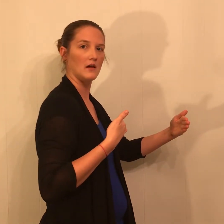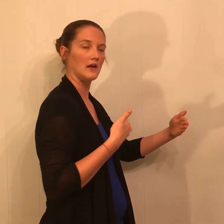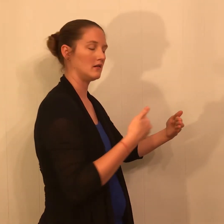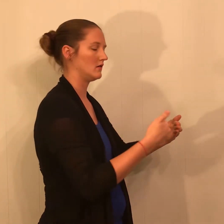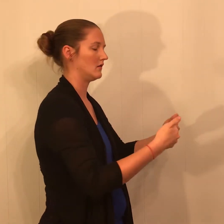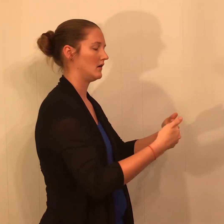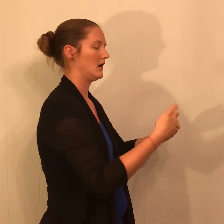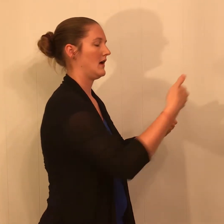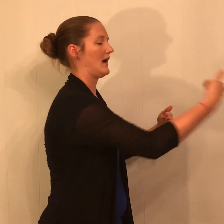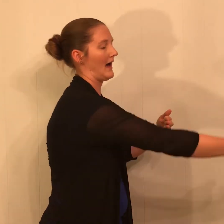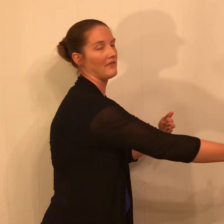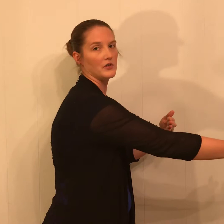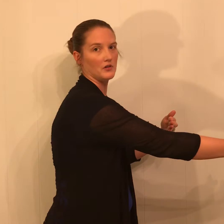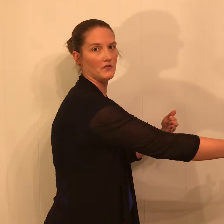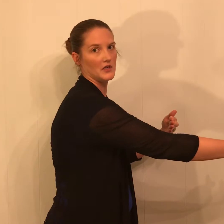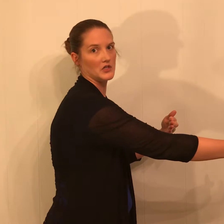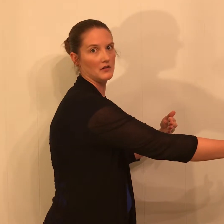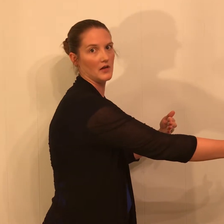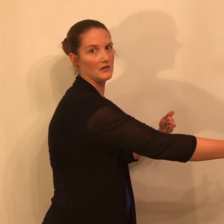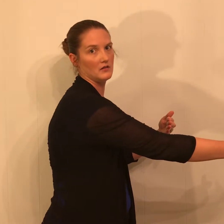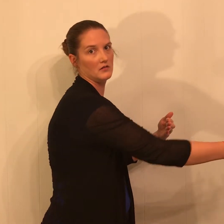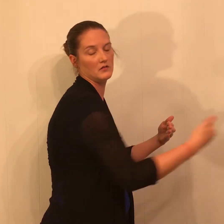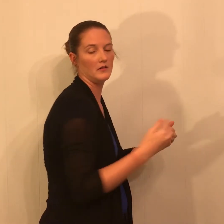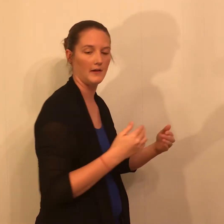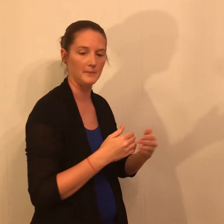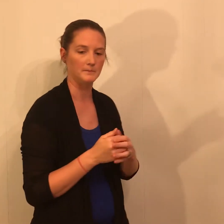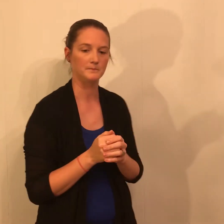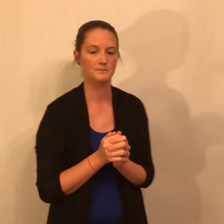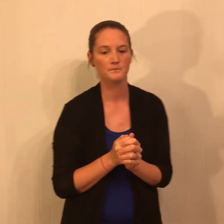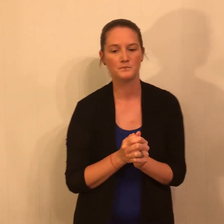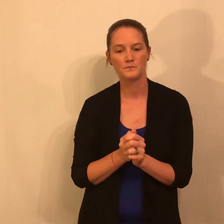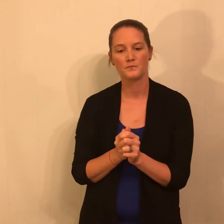line, after the finishing line. Okay?